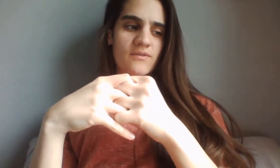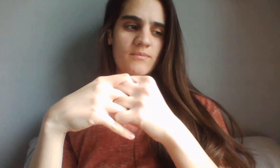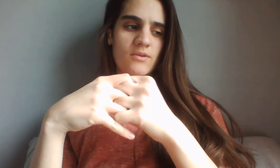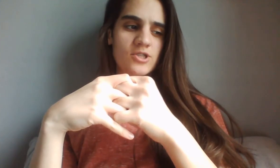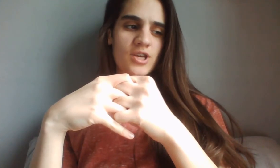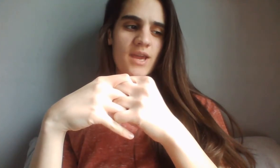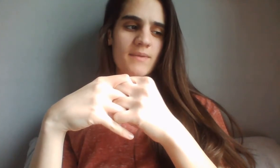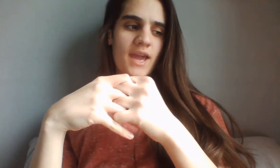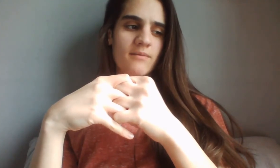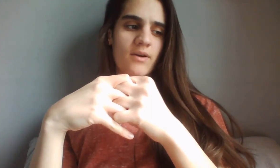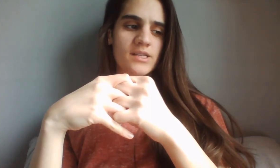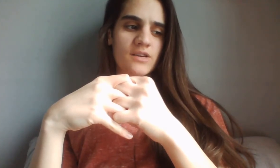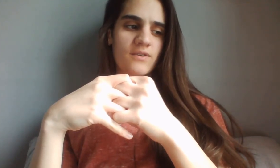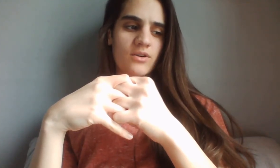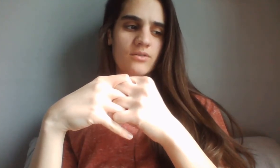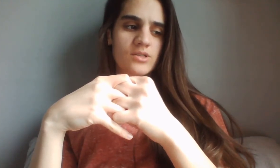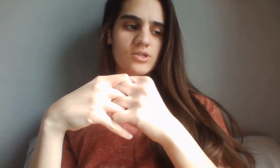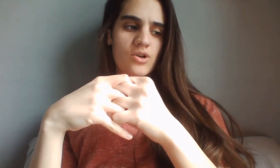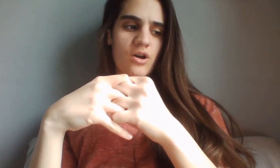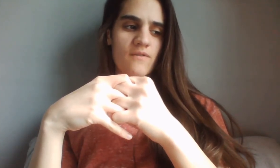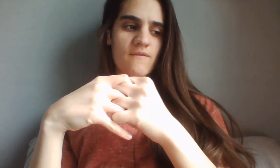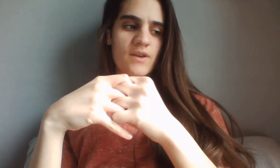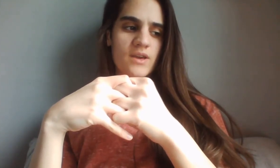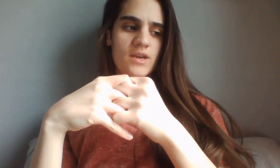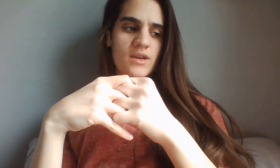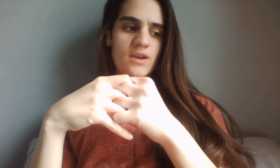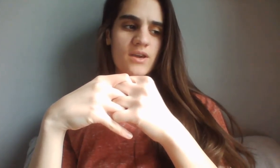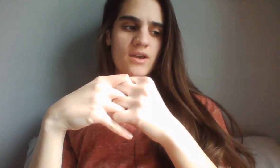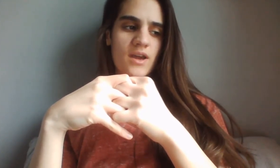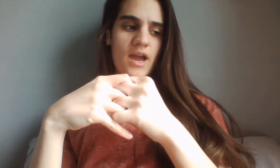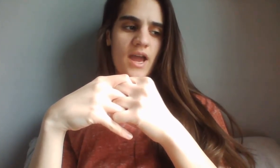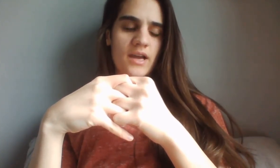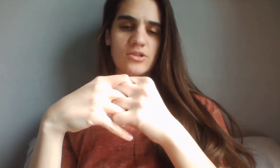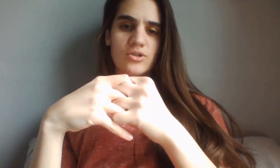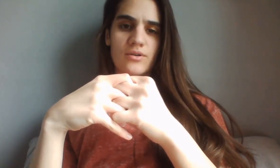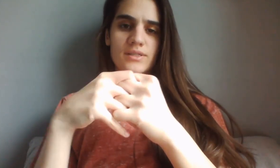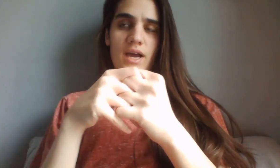of emotion, it became quite difficult to sort of act alongside.